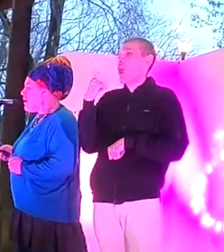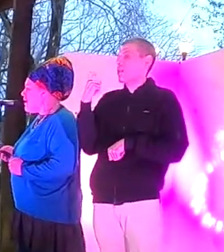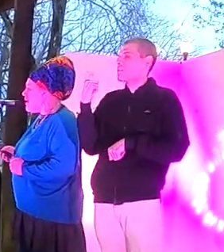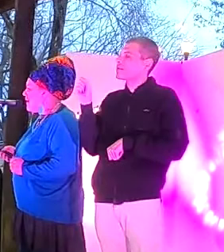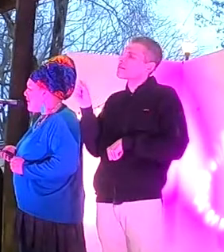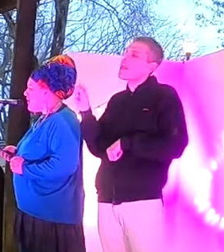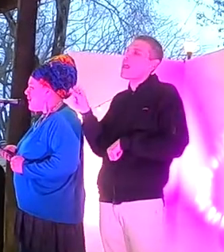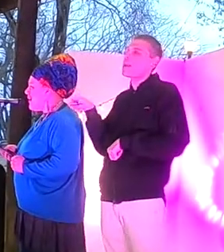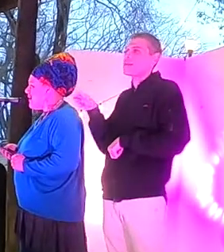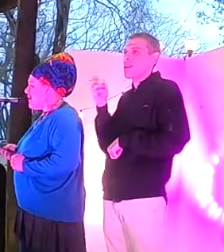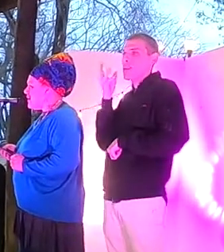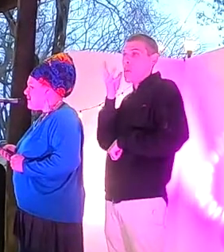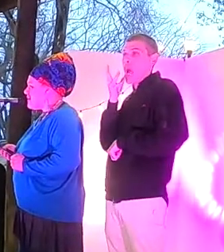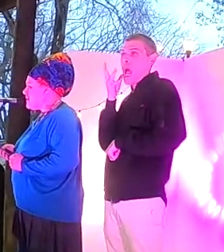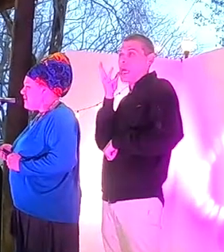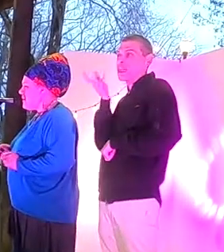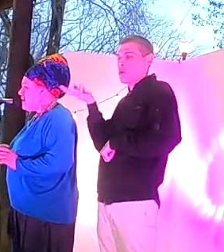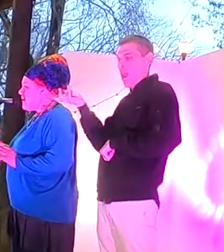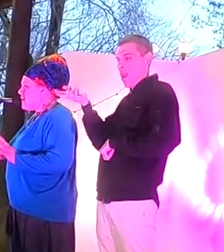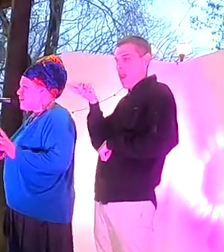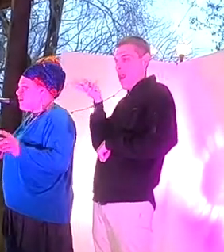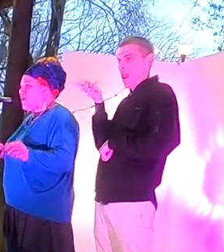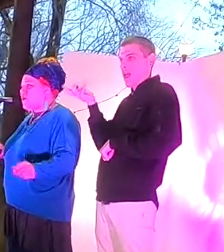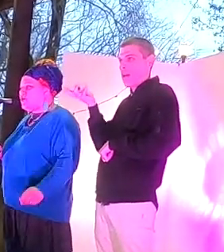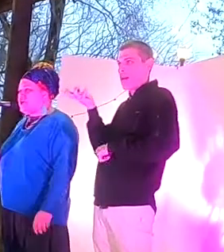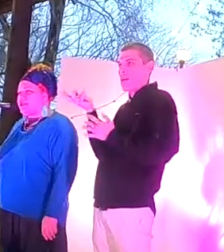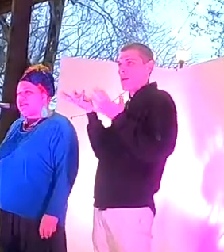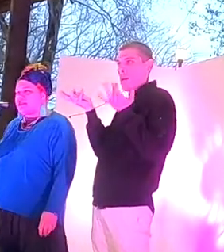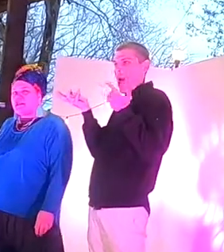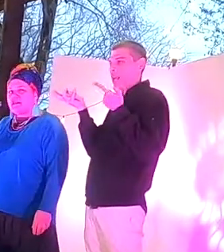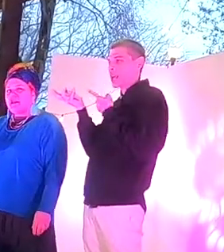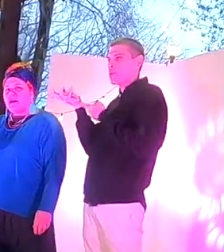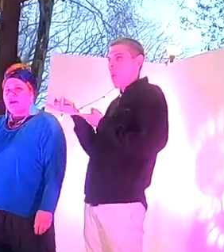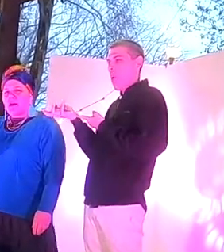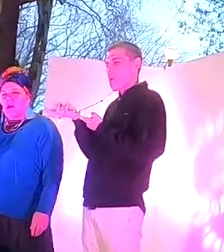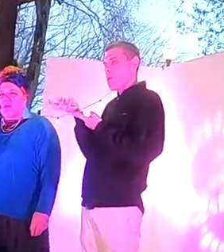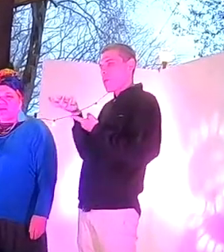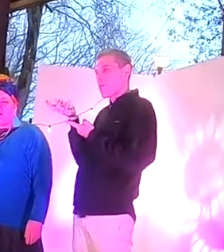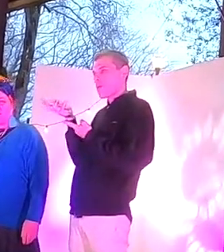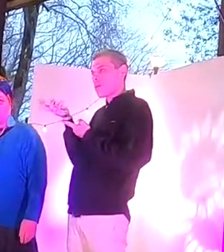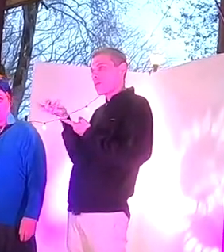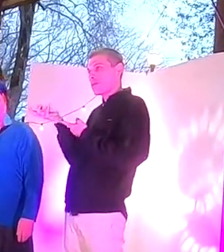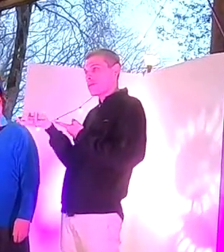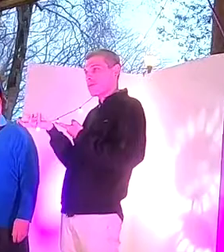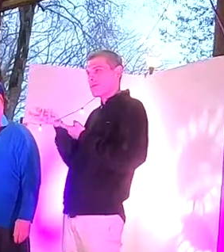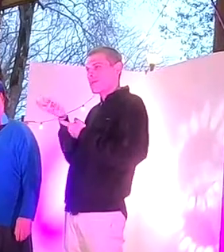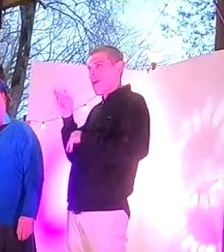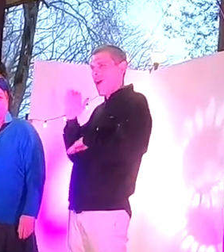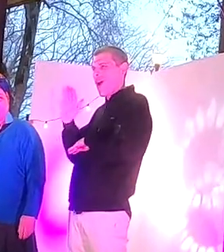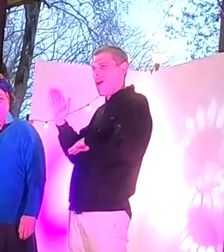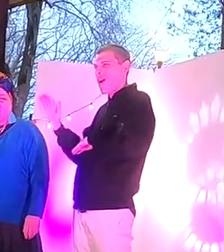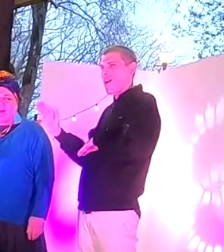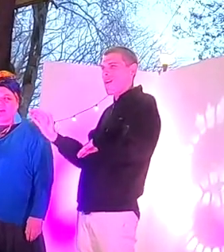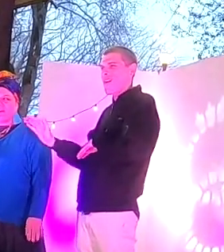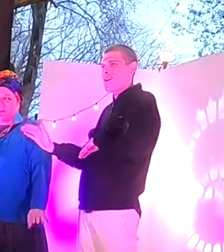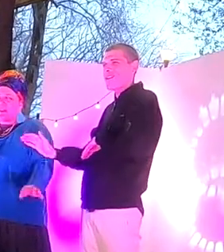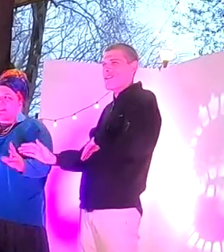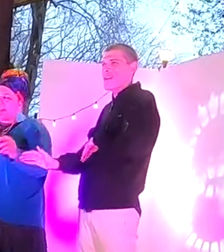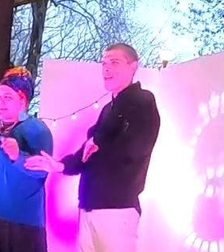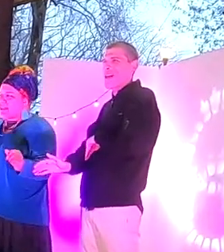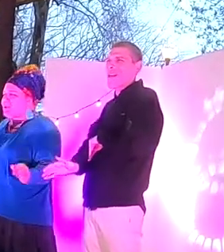of the wine in her hand, 'cause she holds it all night